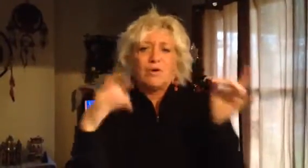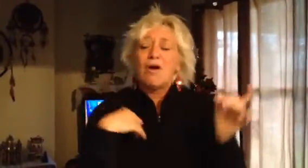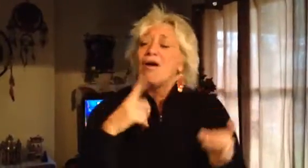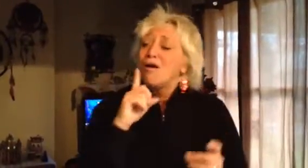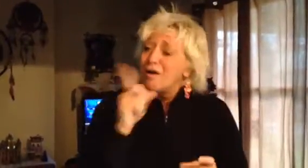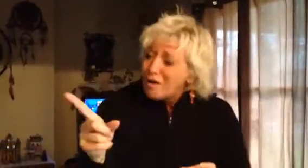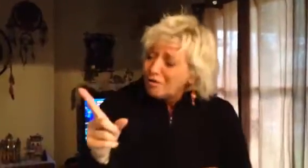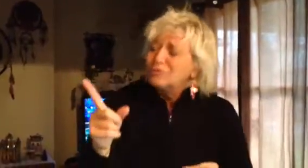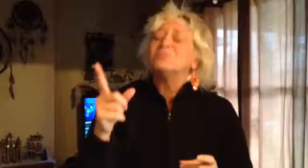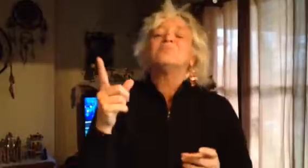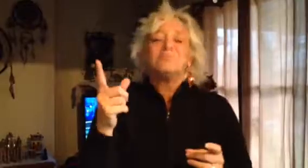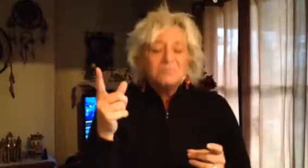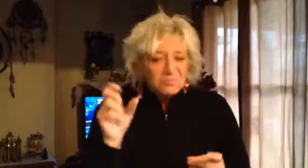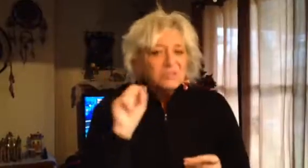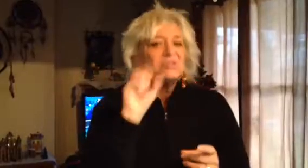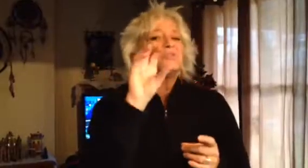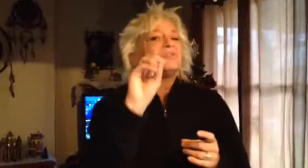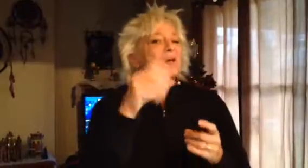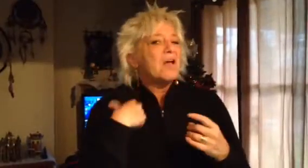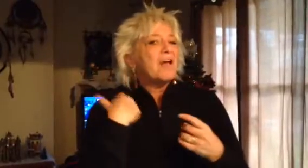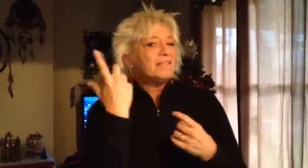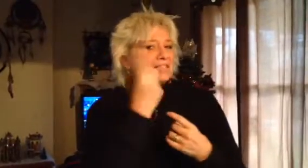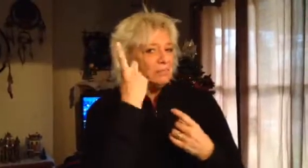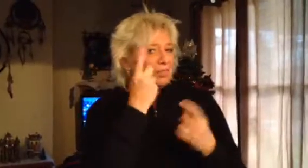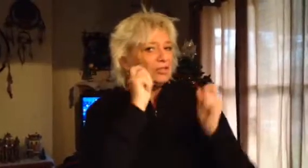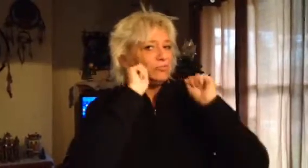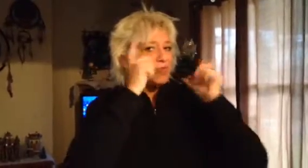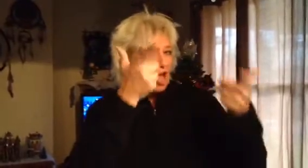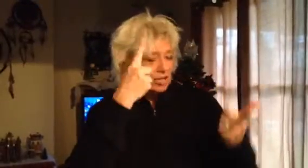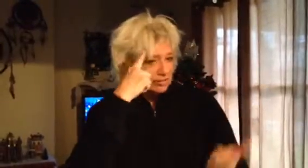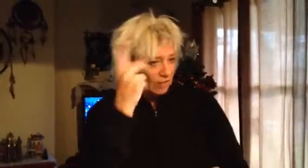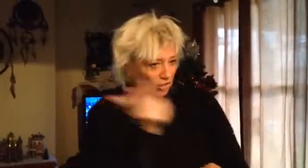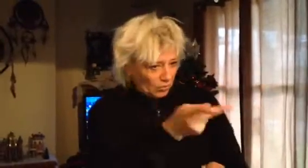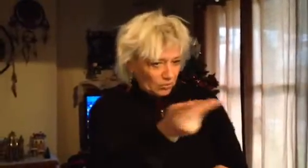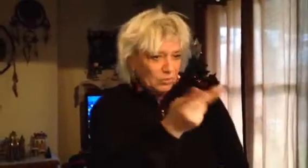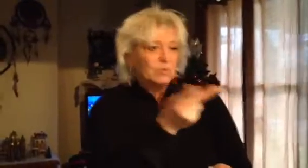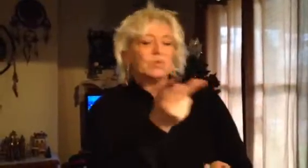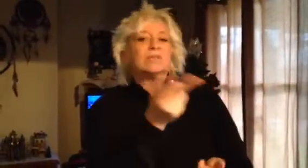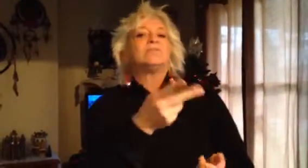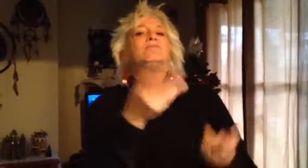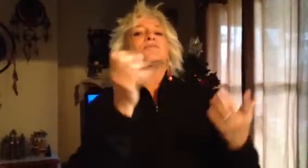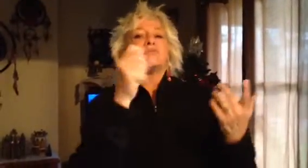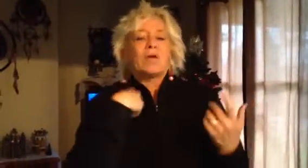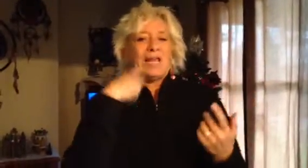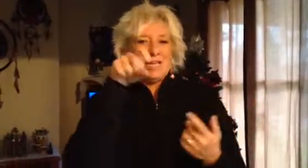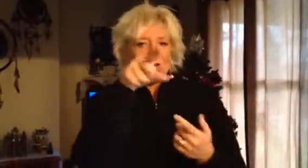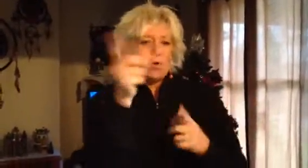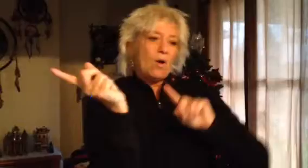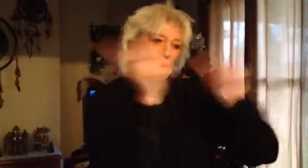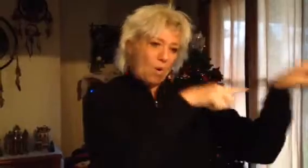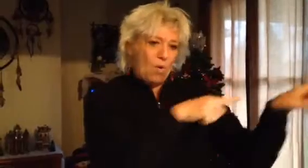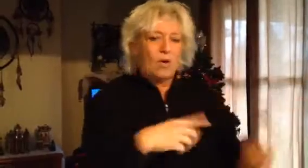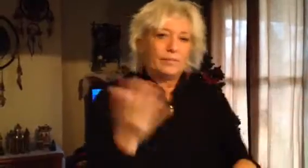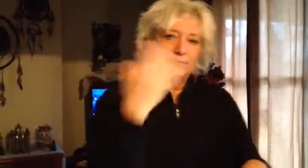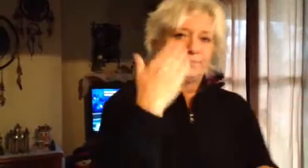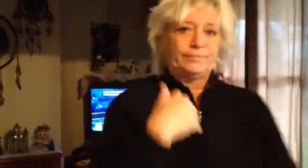time was Billy Davis. And Billy Davis is now the defensive coordinator for the Philadelphia Eagles. So that matchup in itself, and the move of Don Capers to take Clay